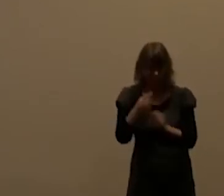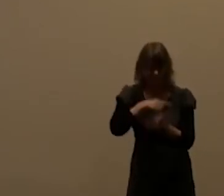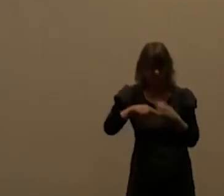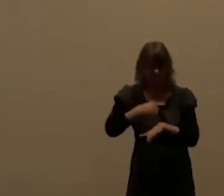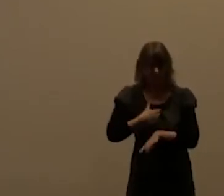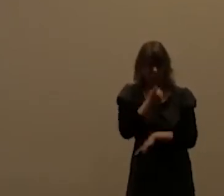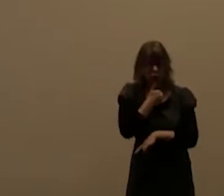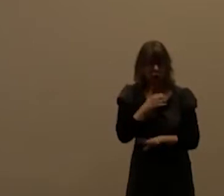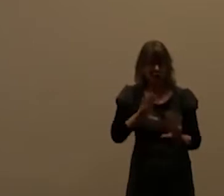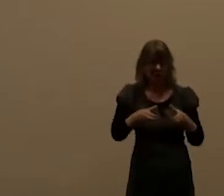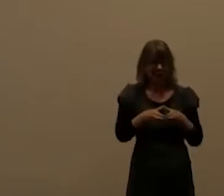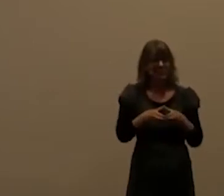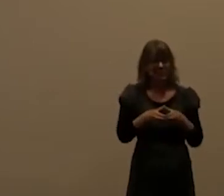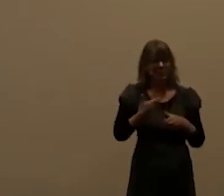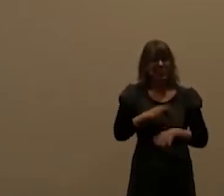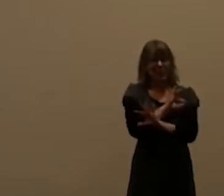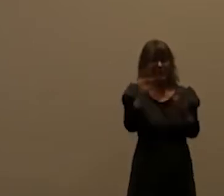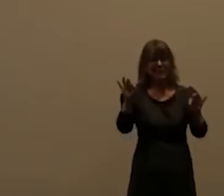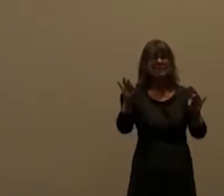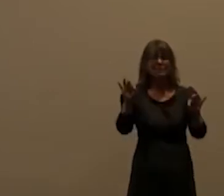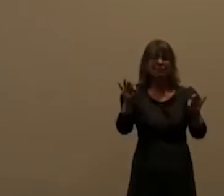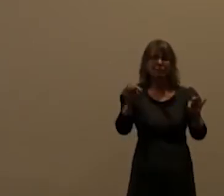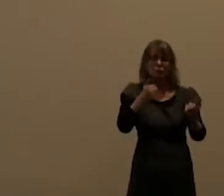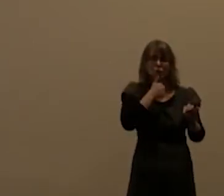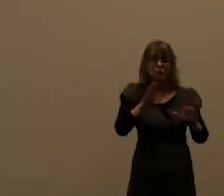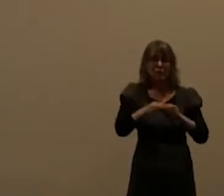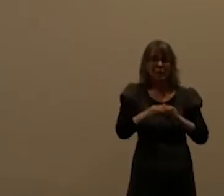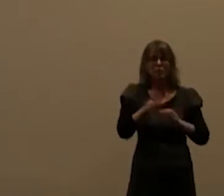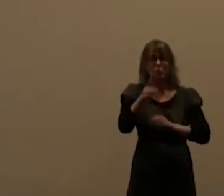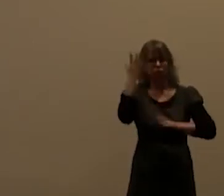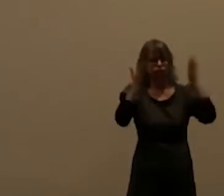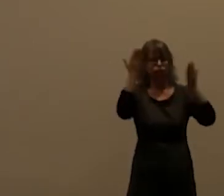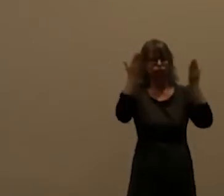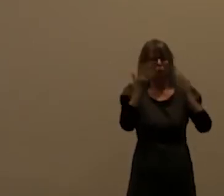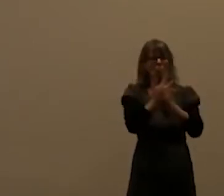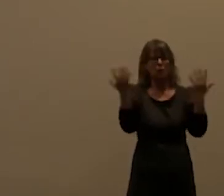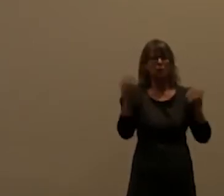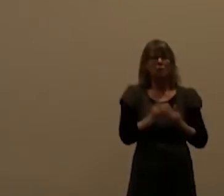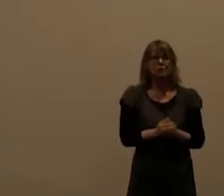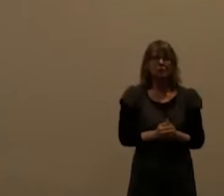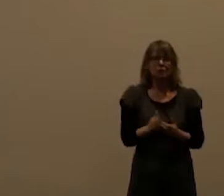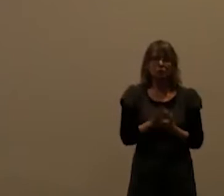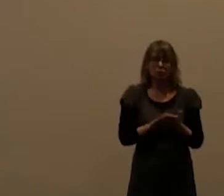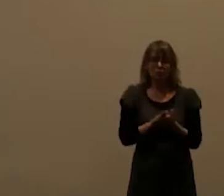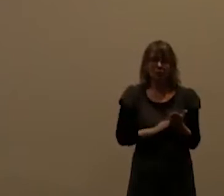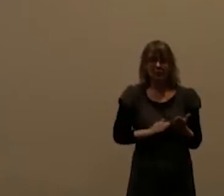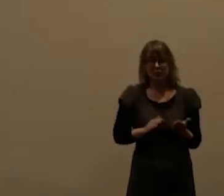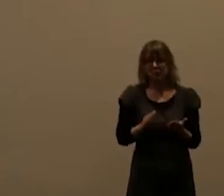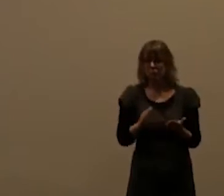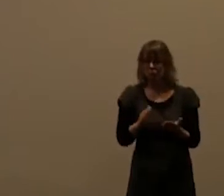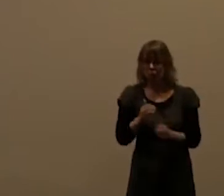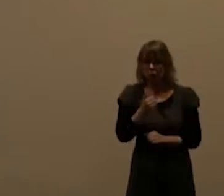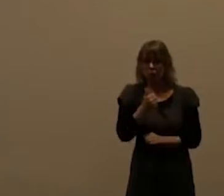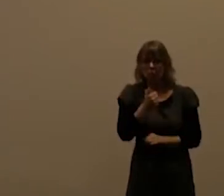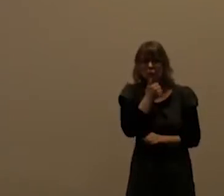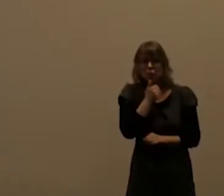much everyone raised their hand. So it makes sense to build your applications where your users already are. Not make them go to multiple different